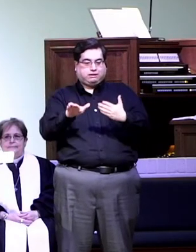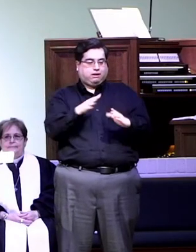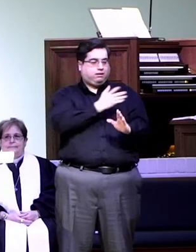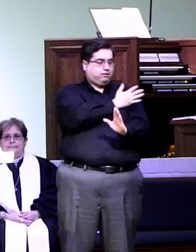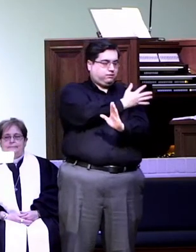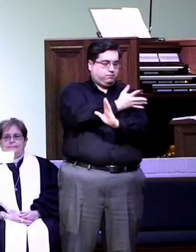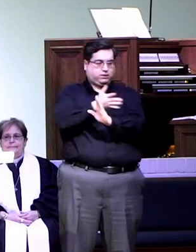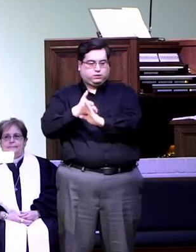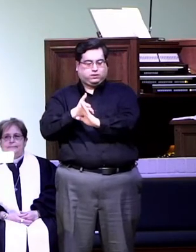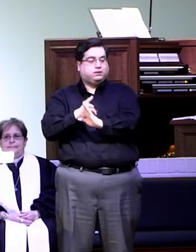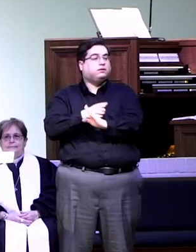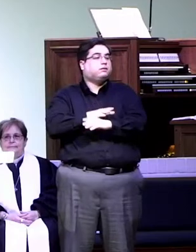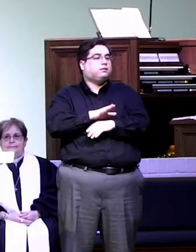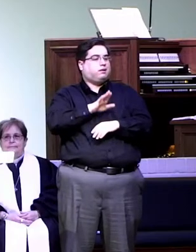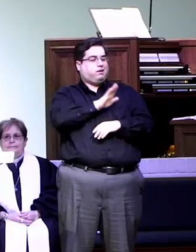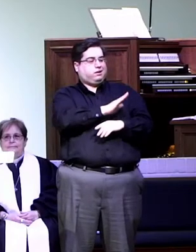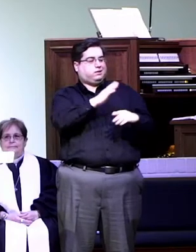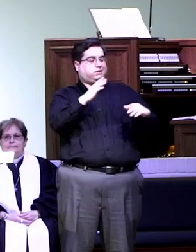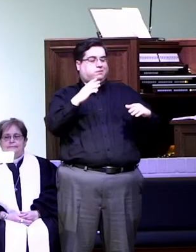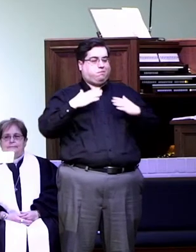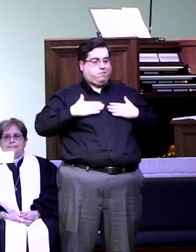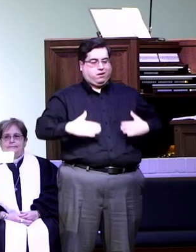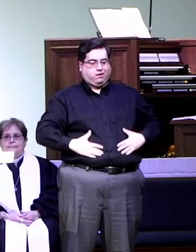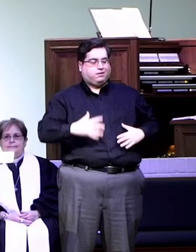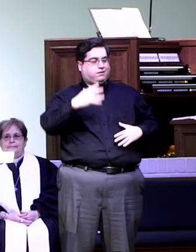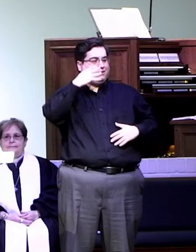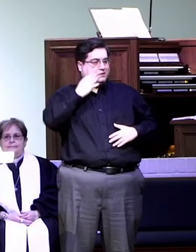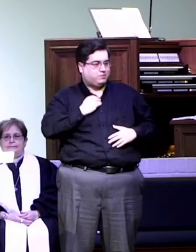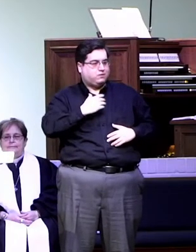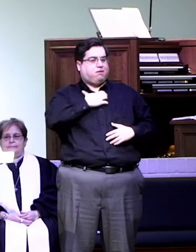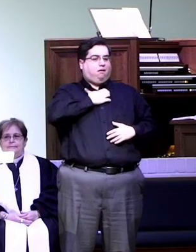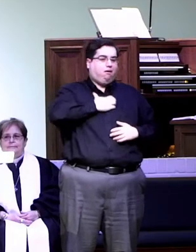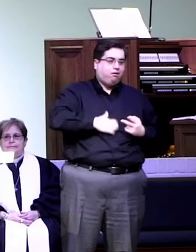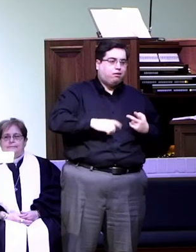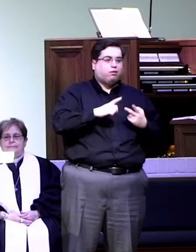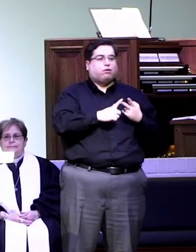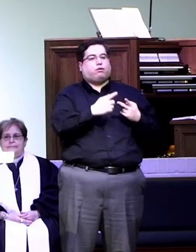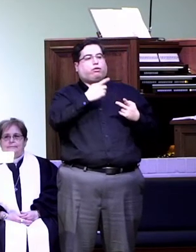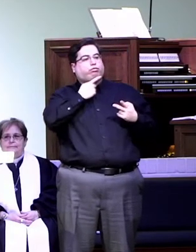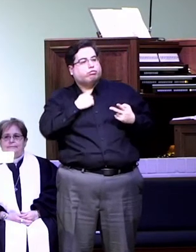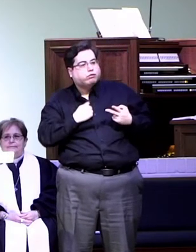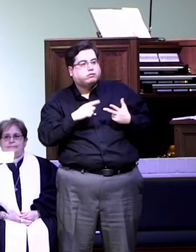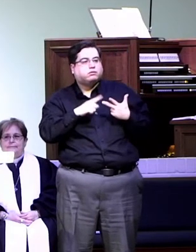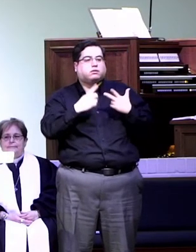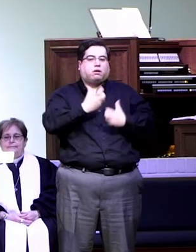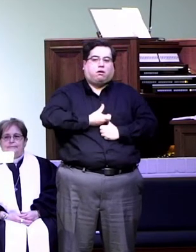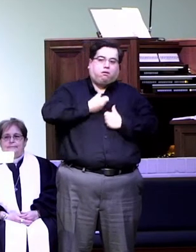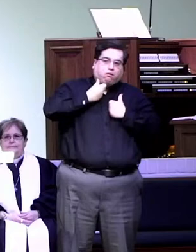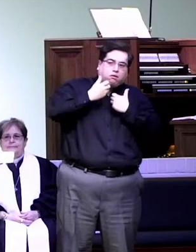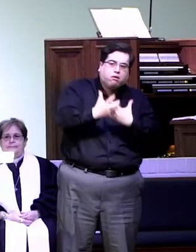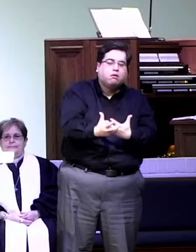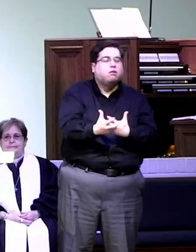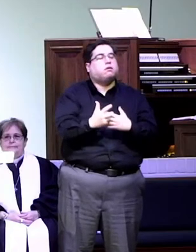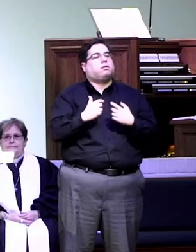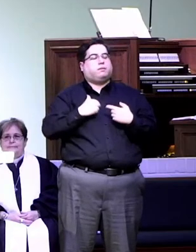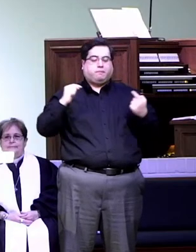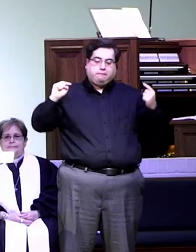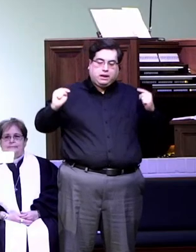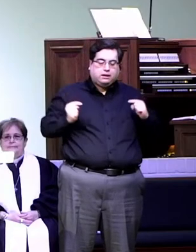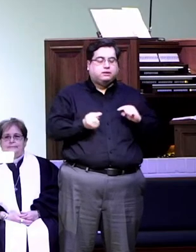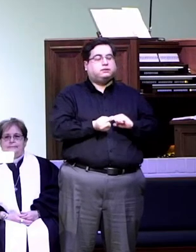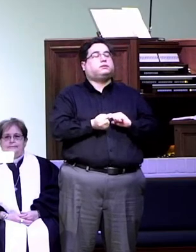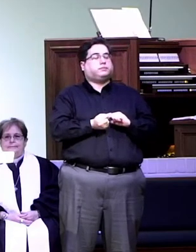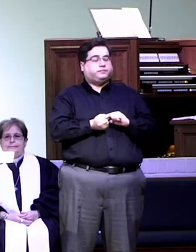body experienced hunger and thirst, exhaustion and pain.